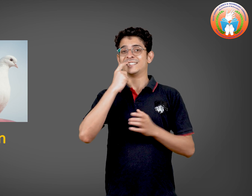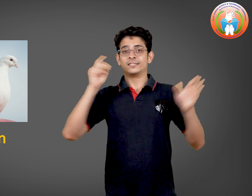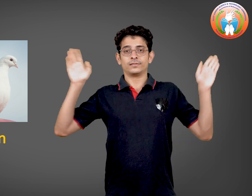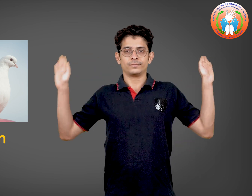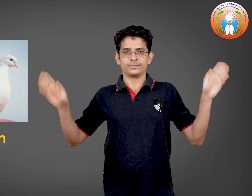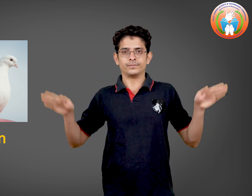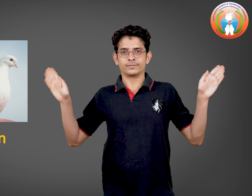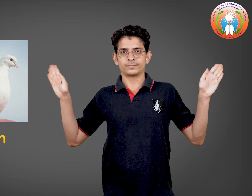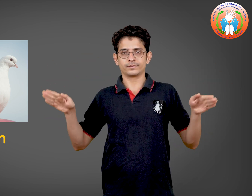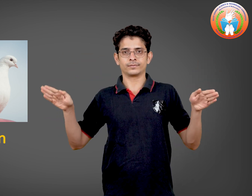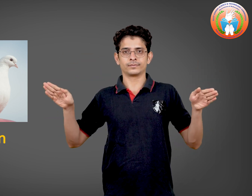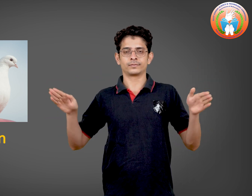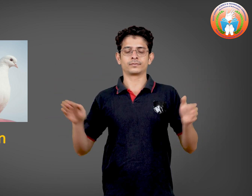pigeon,